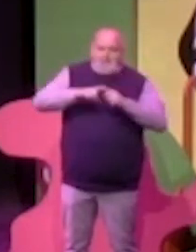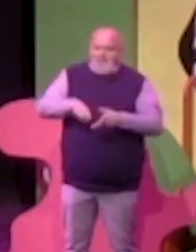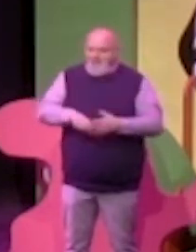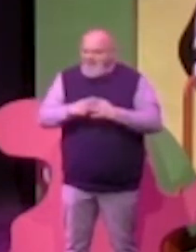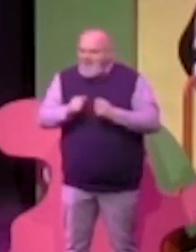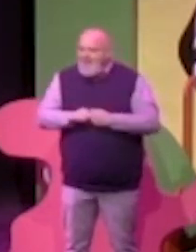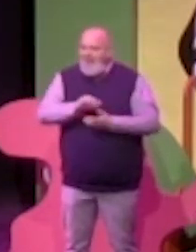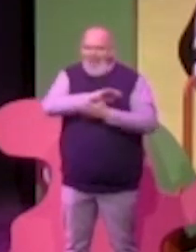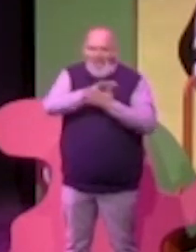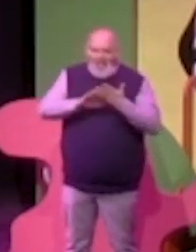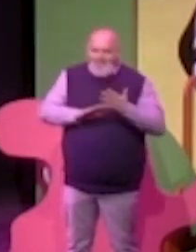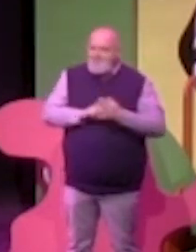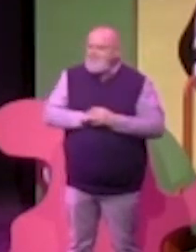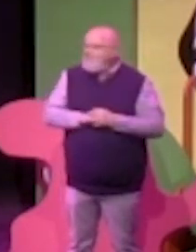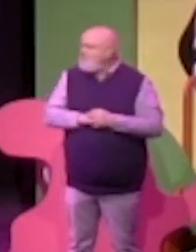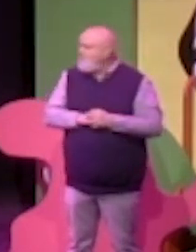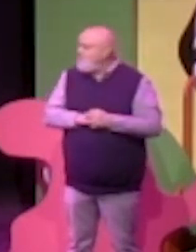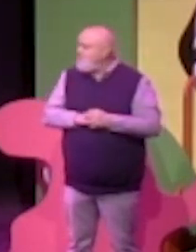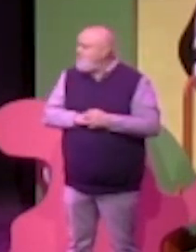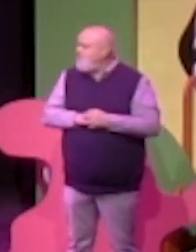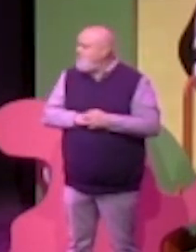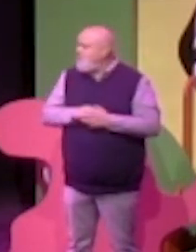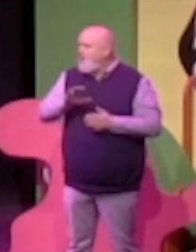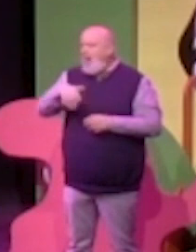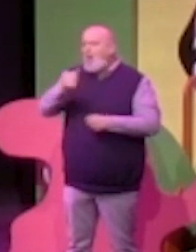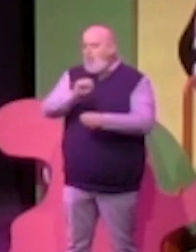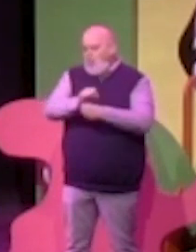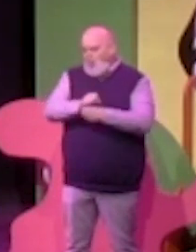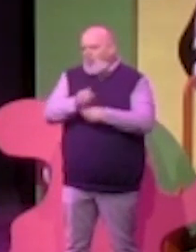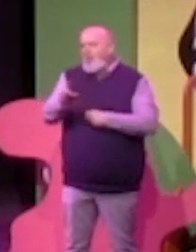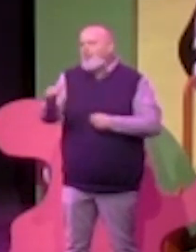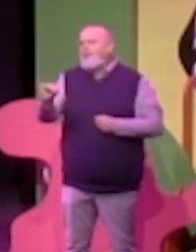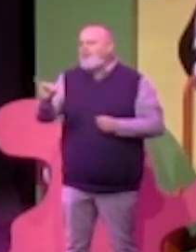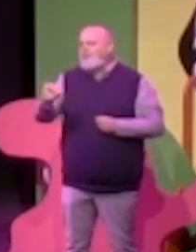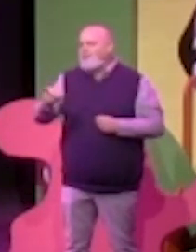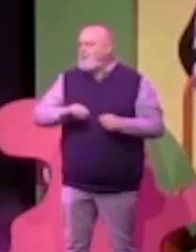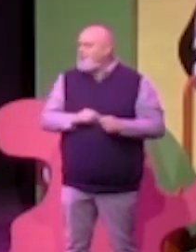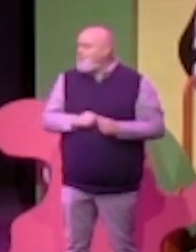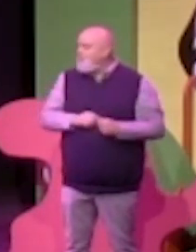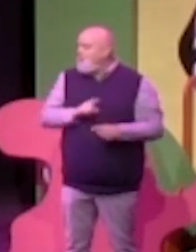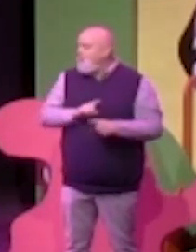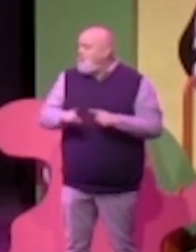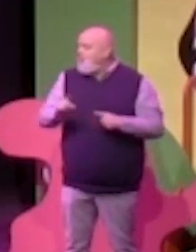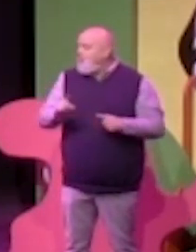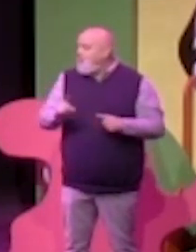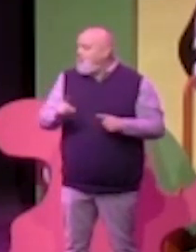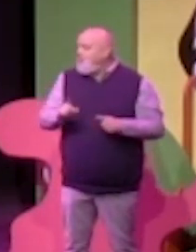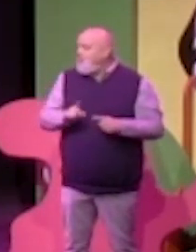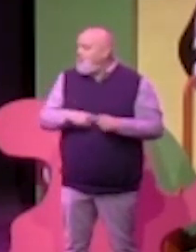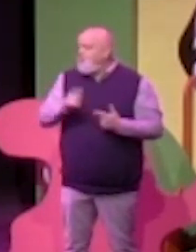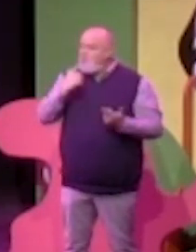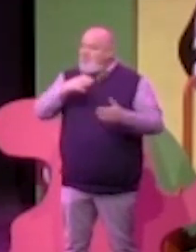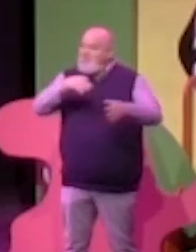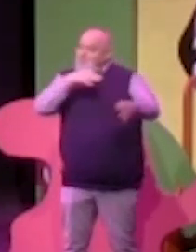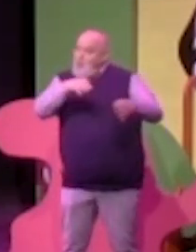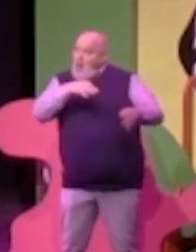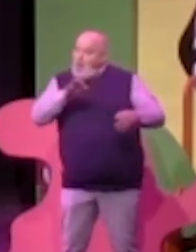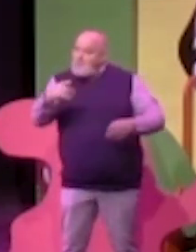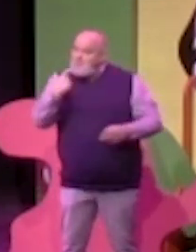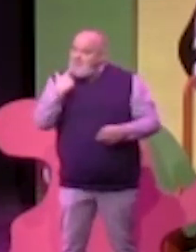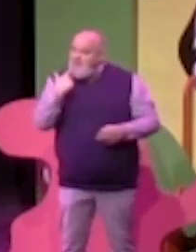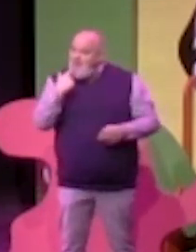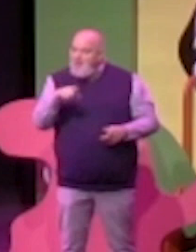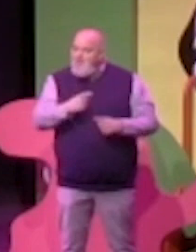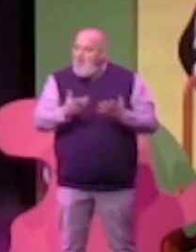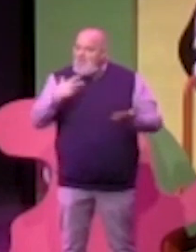about, Prop 28, and other work there too. But going to the prompt about one